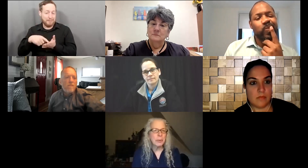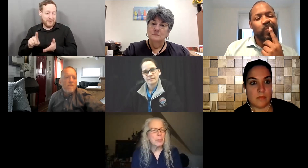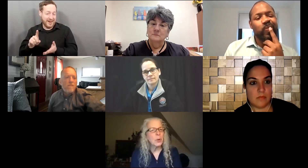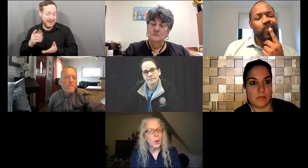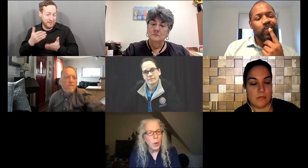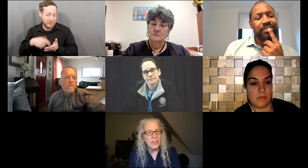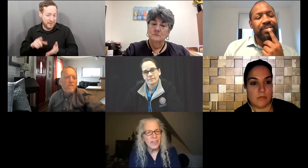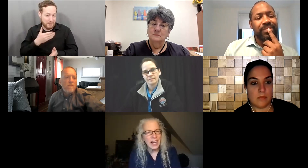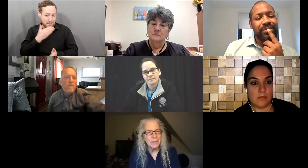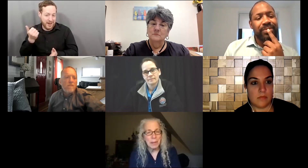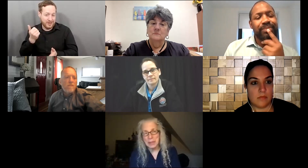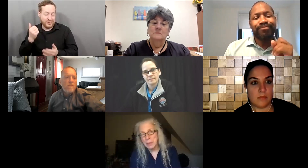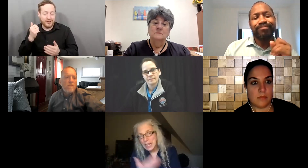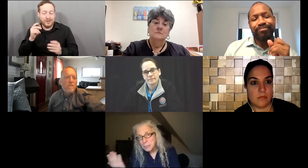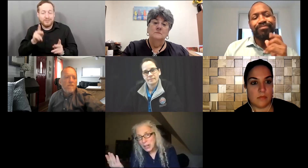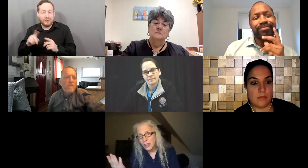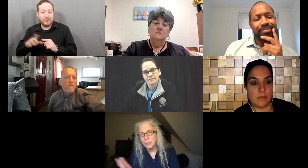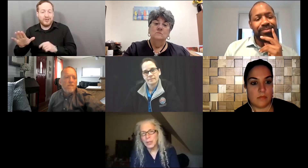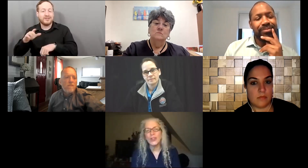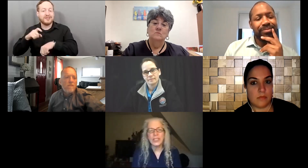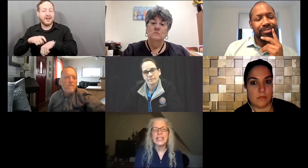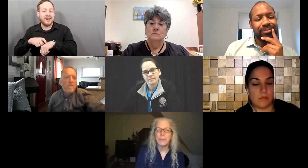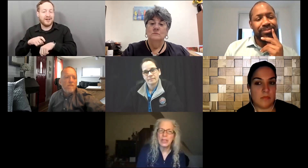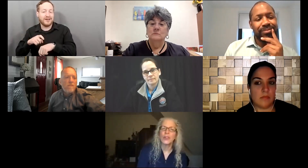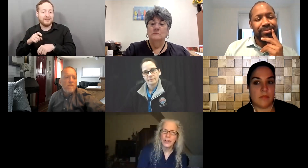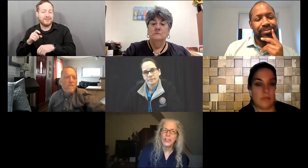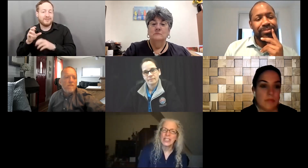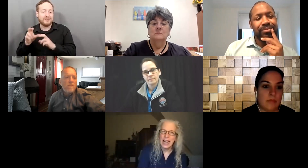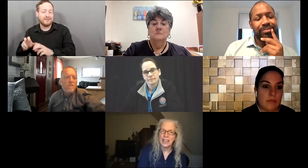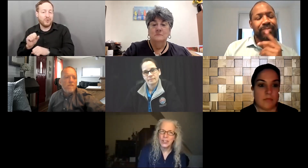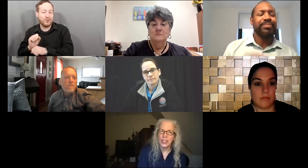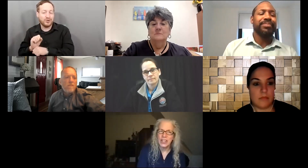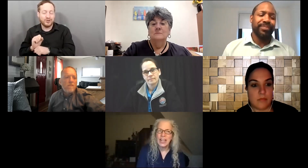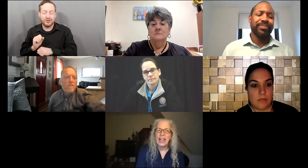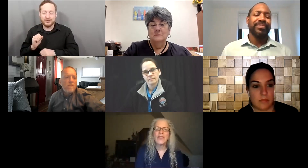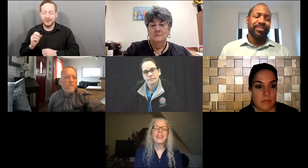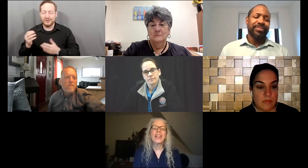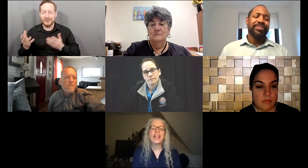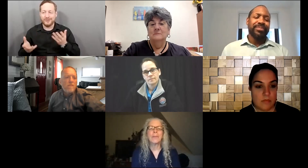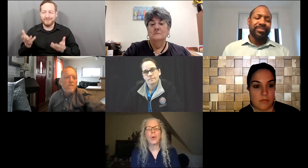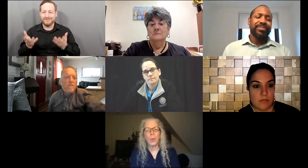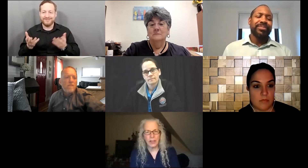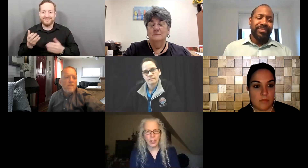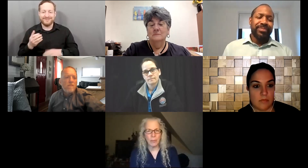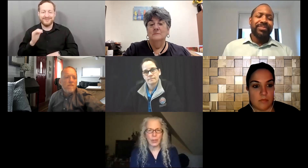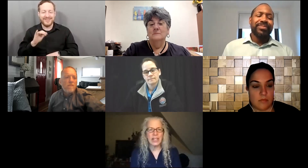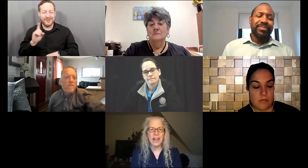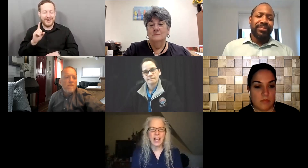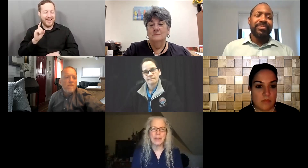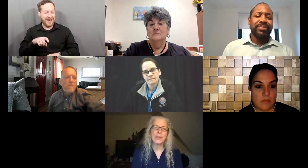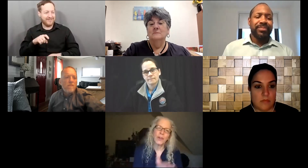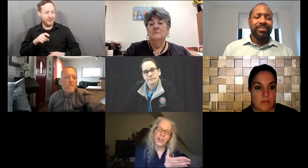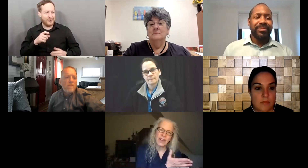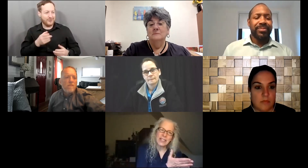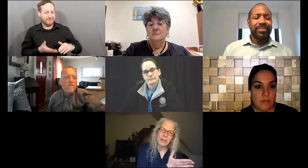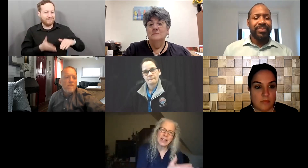deaf people who are qualified, maybe the pay is better, but you'll see them in the universities and colleges. If they're thinking about where they're going to put their time,